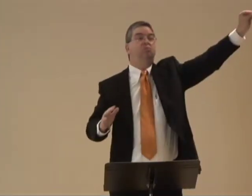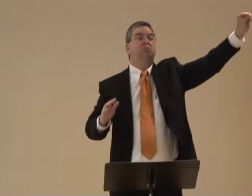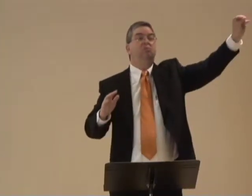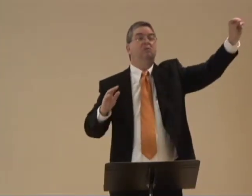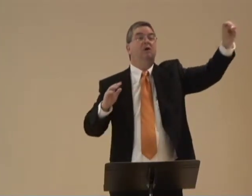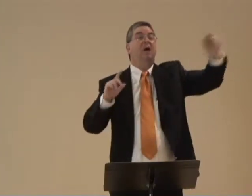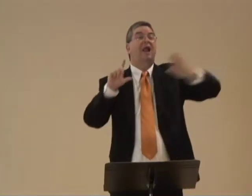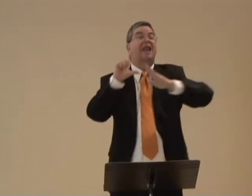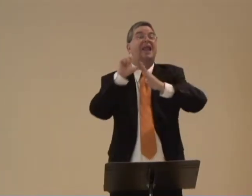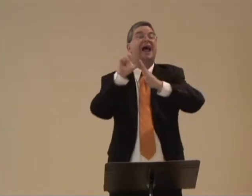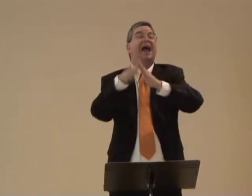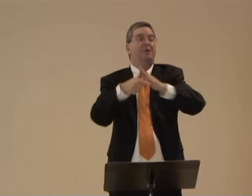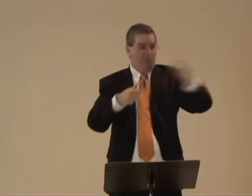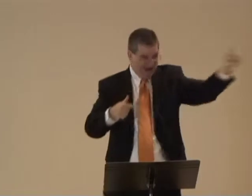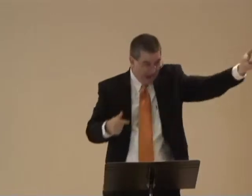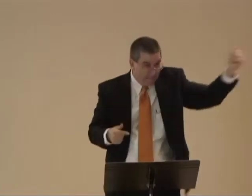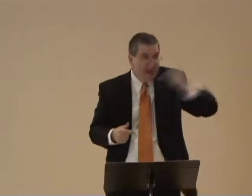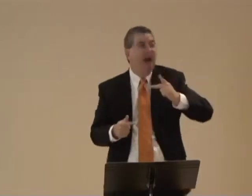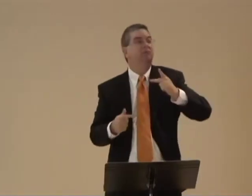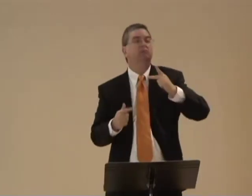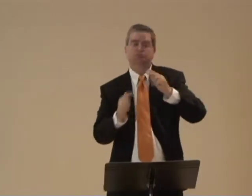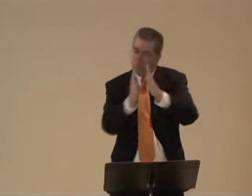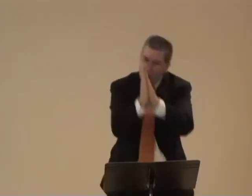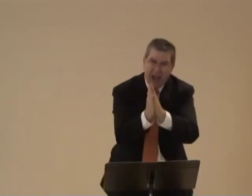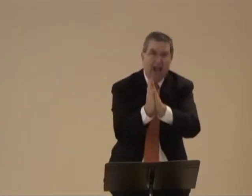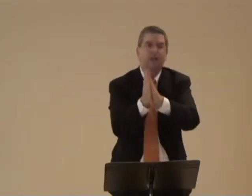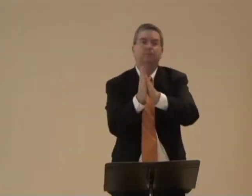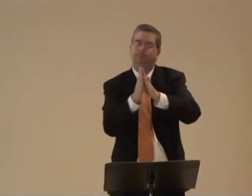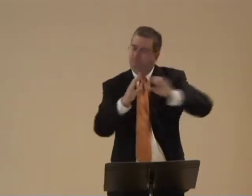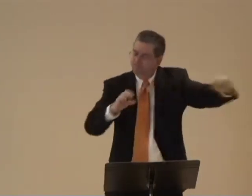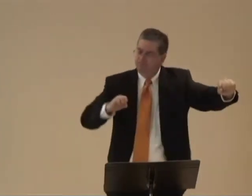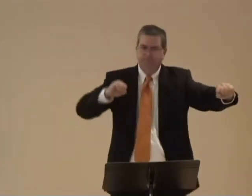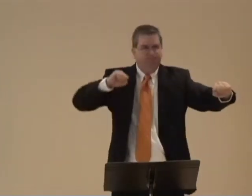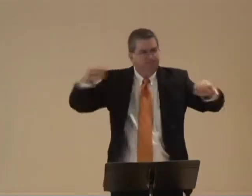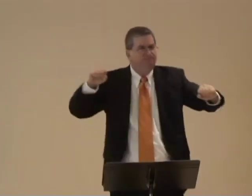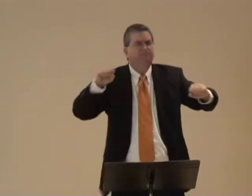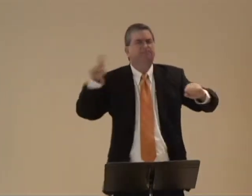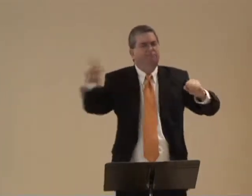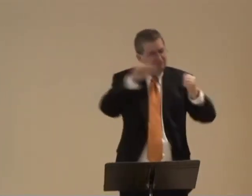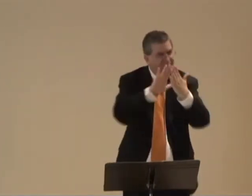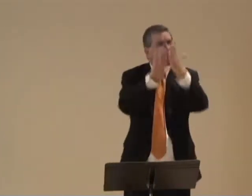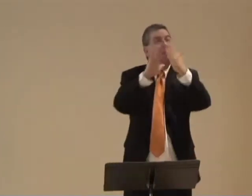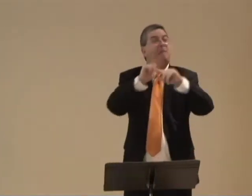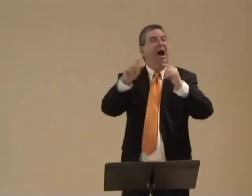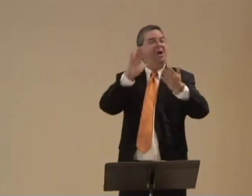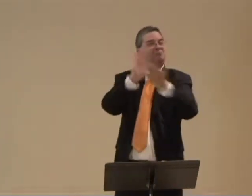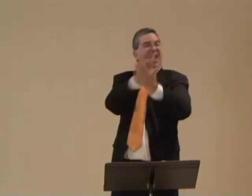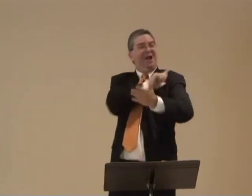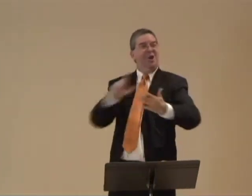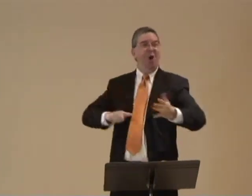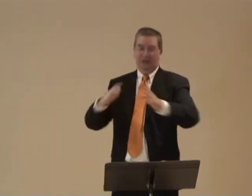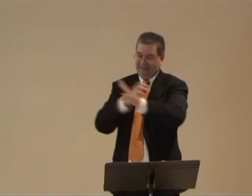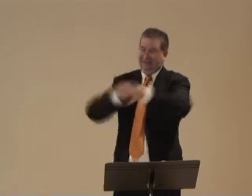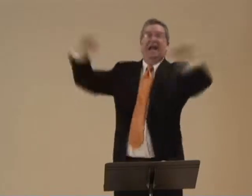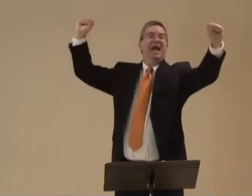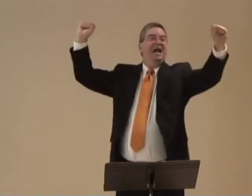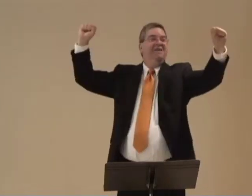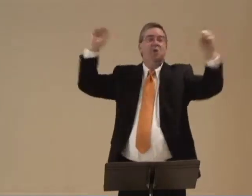pray. And he will flee. Now, mind you, he will come back again, but you have to continue to go to the Lord